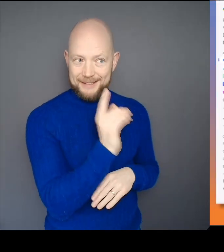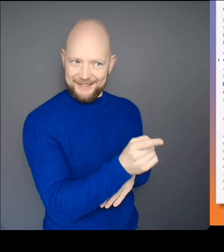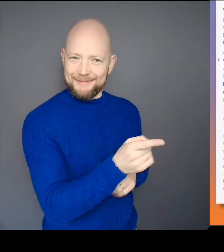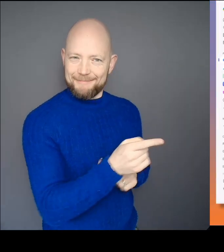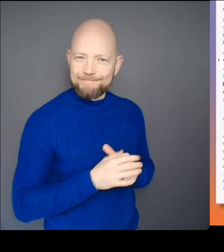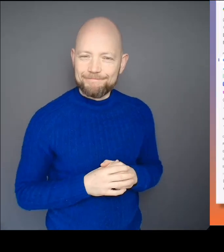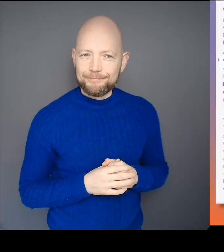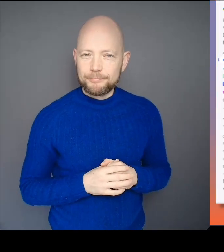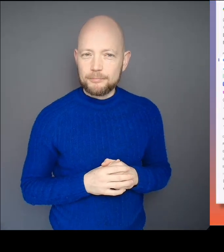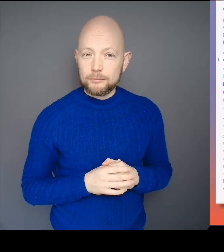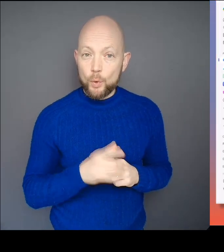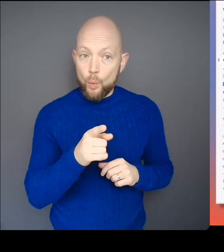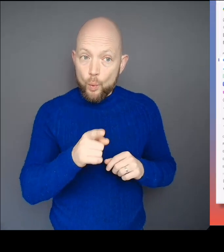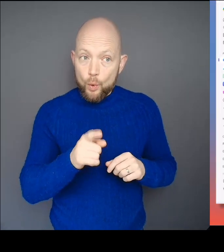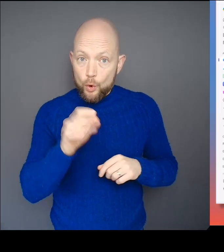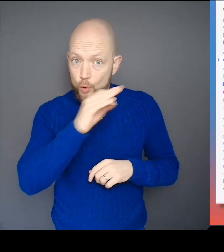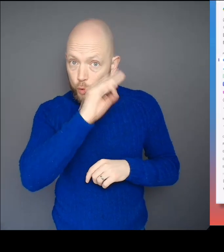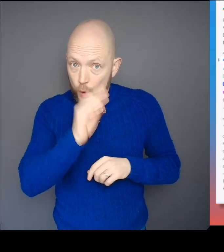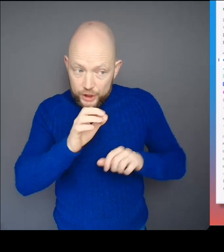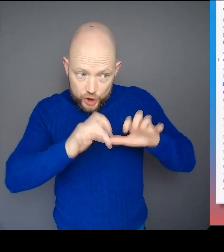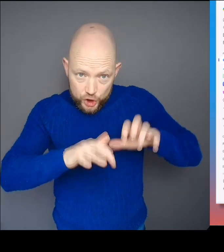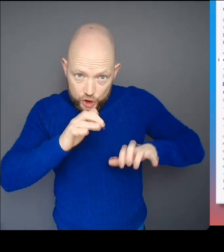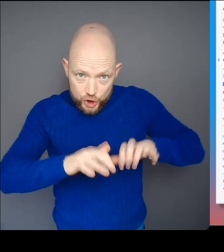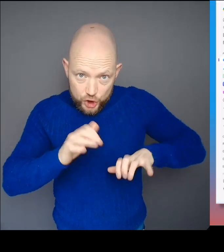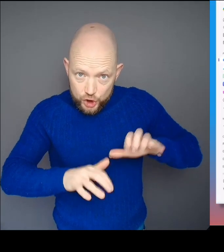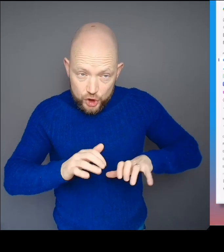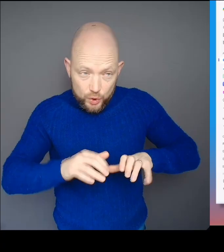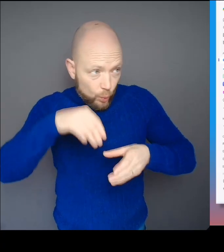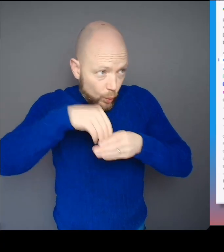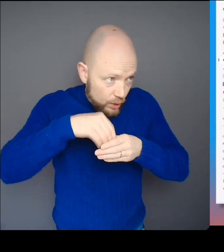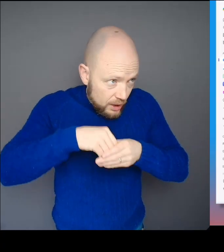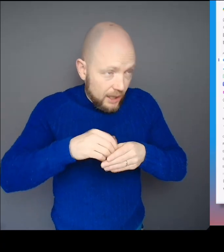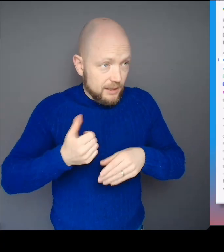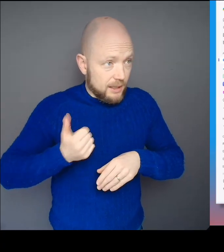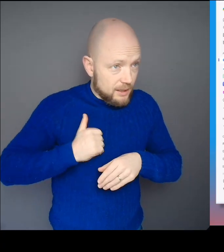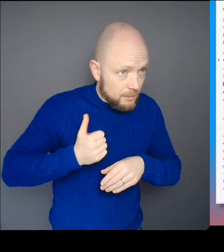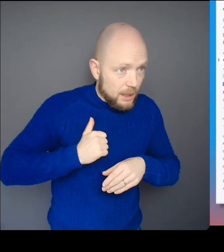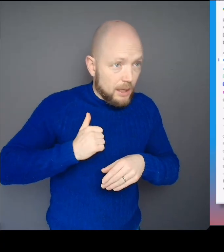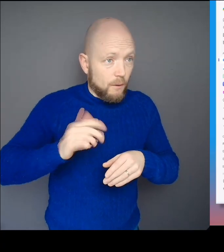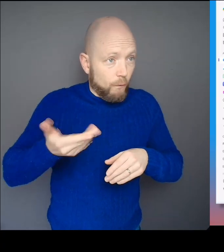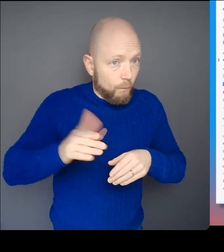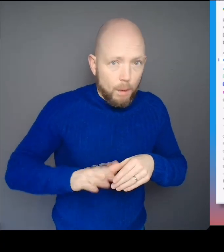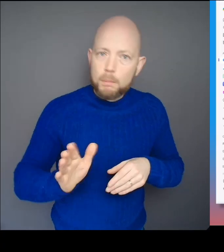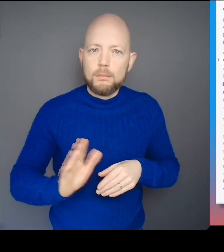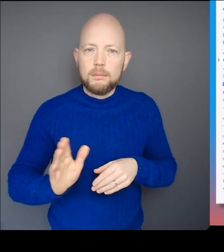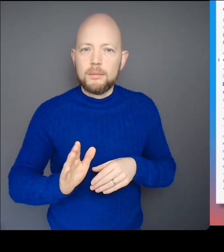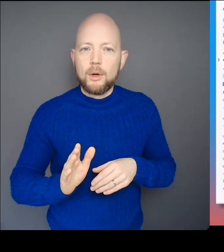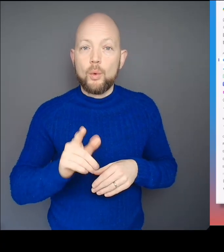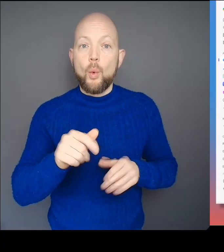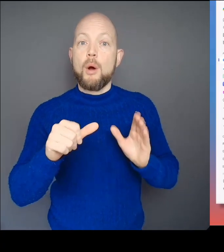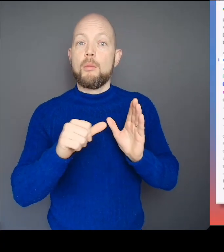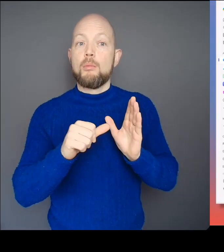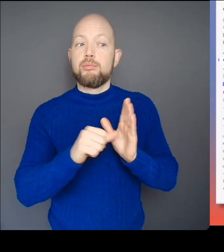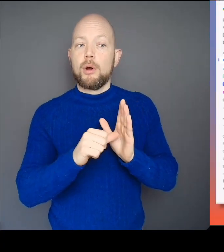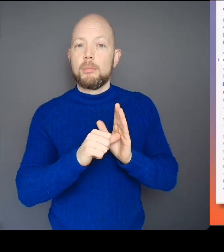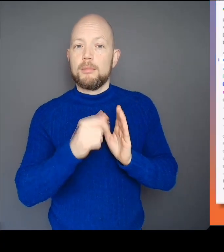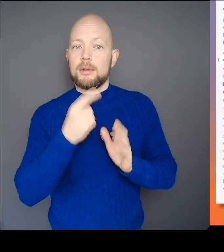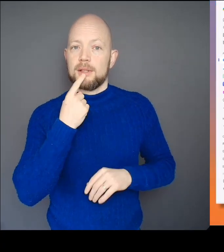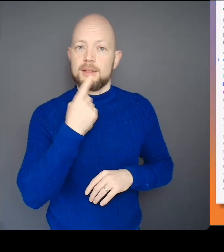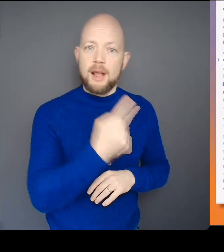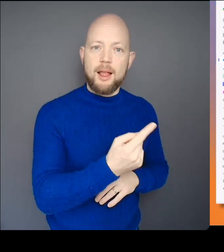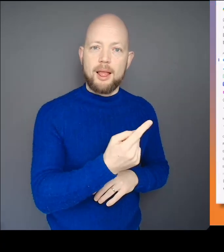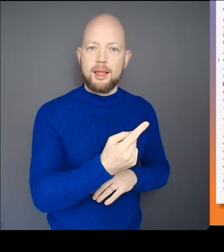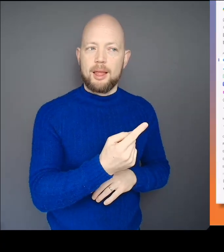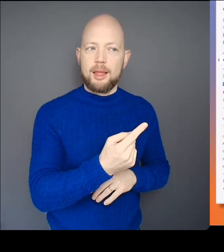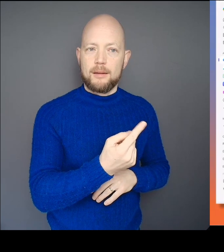on. So this is where you, instead of giving it a prompt to say, here's my goal, context, source, expectations, you're actually giving